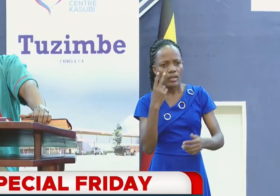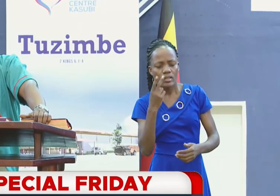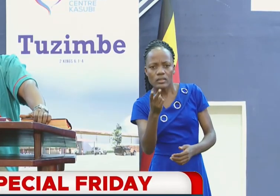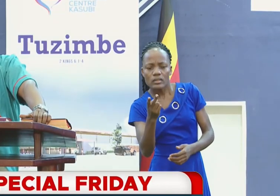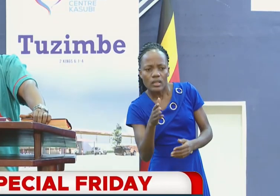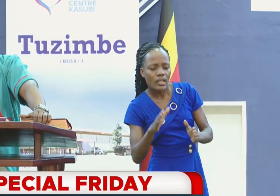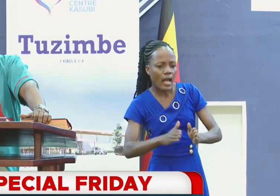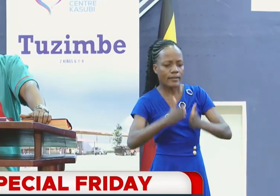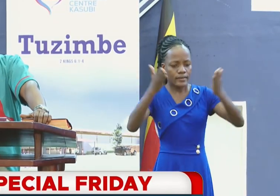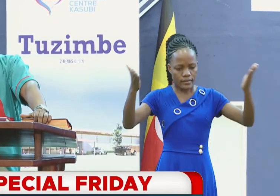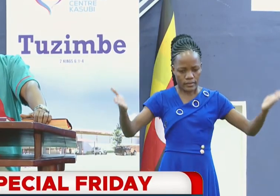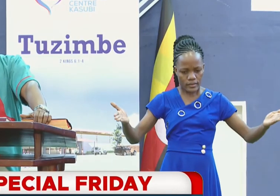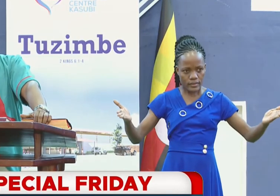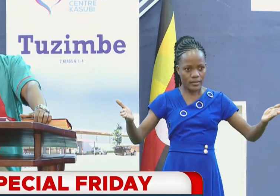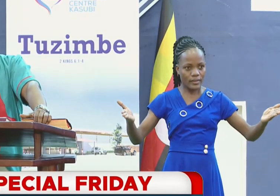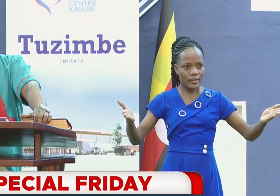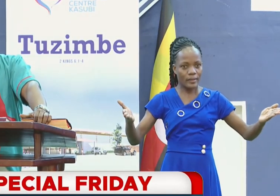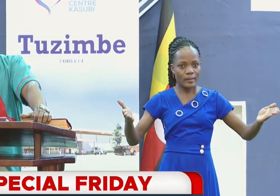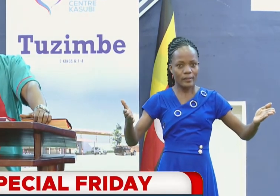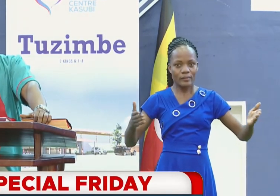it was in the